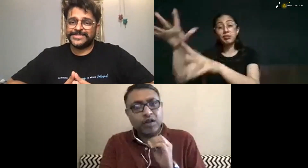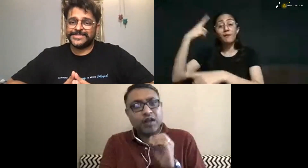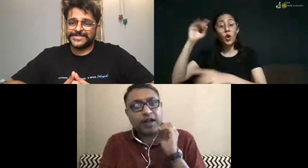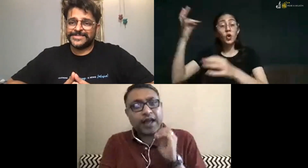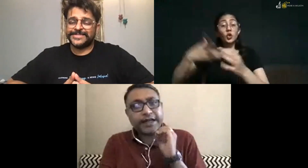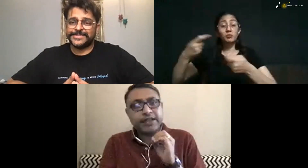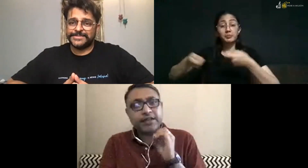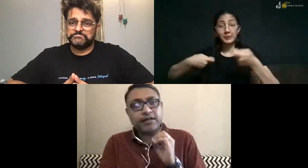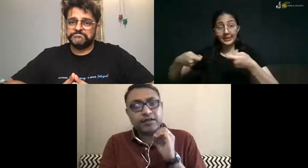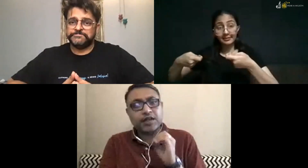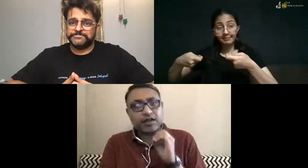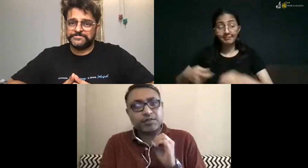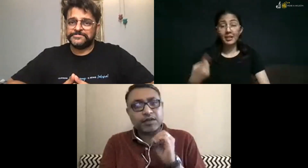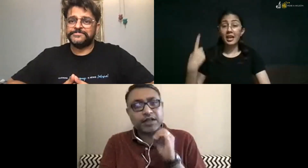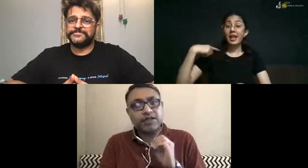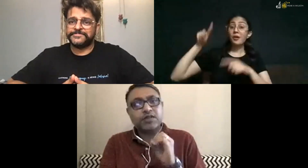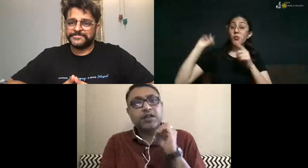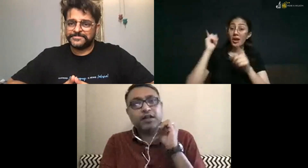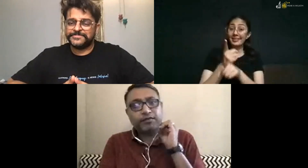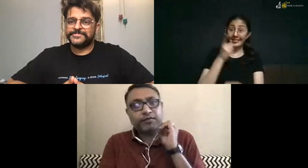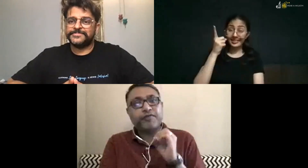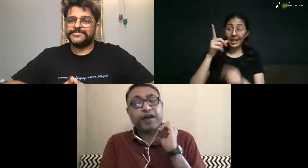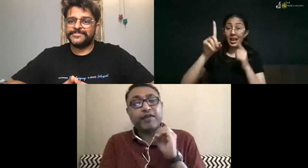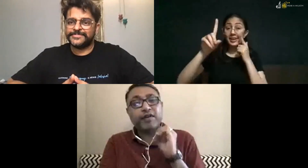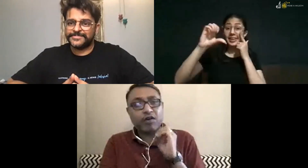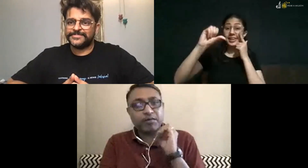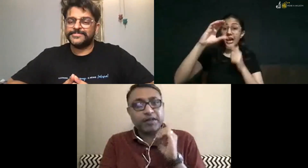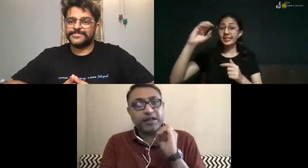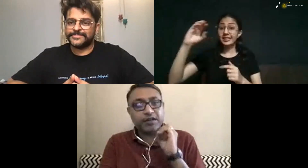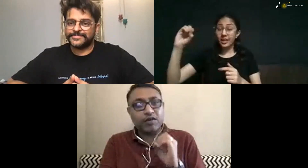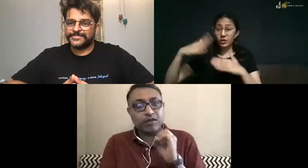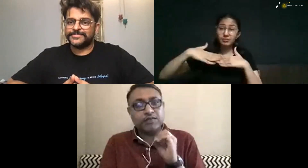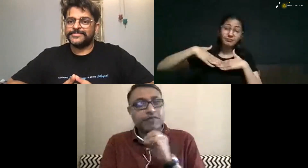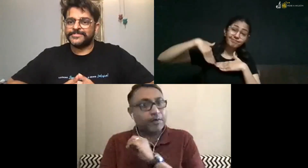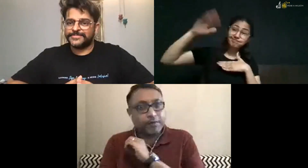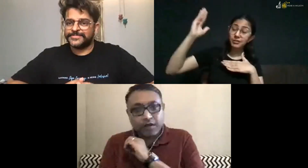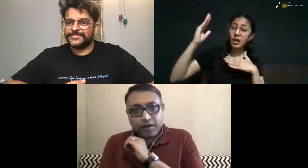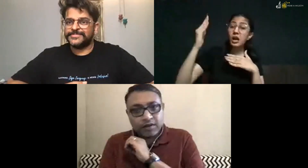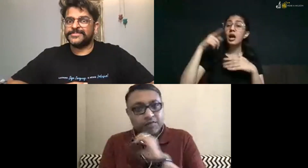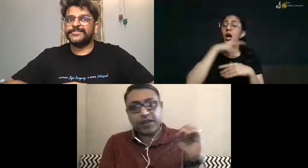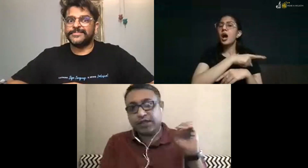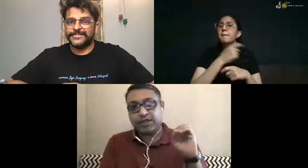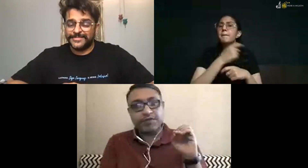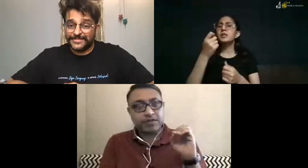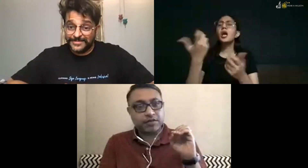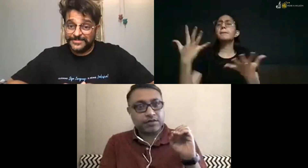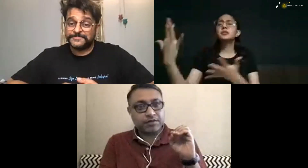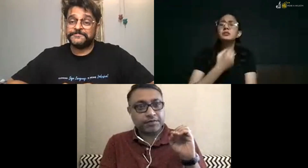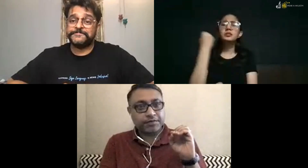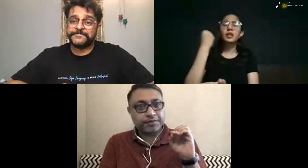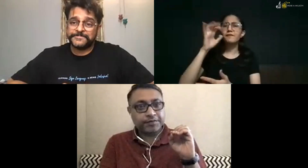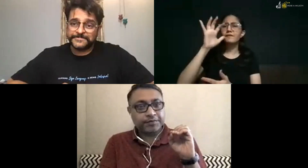alone, 1,900 startups raised 500 odd $1 million from various